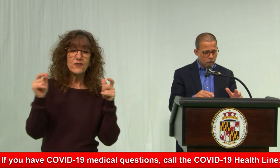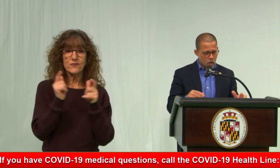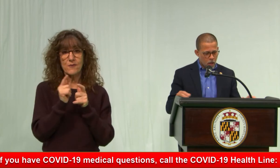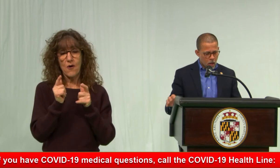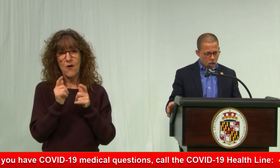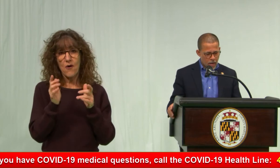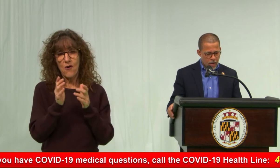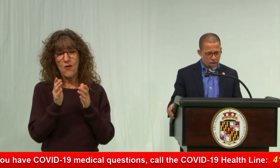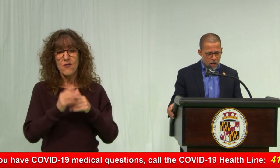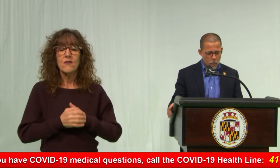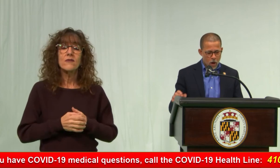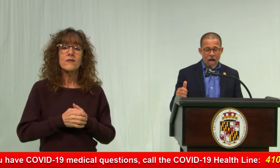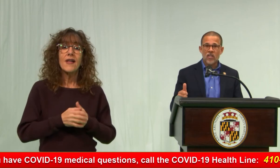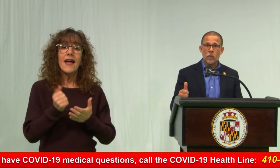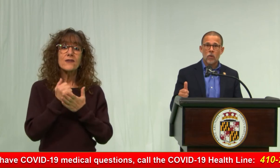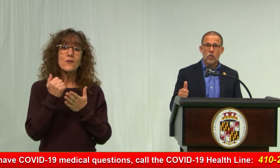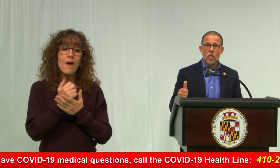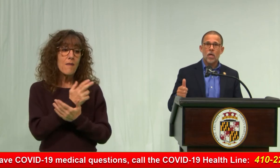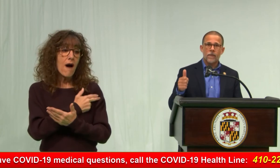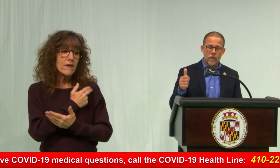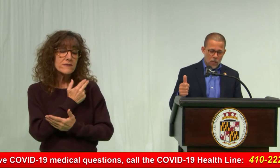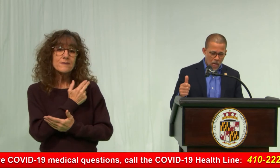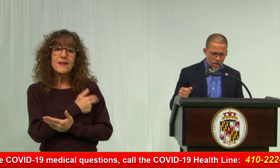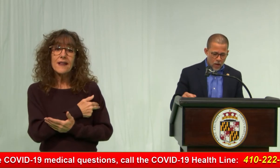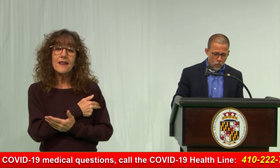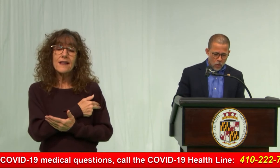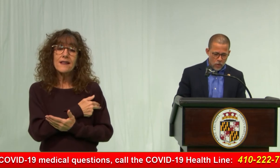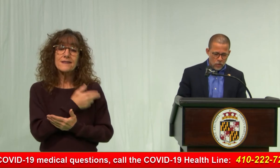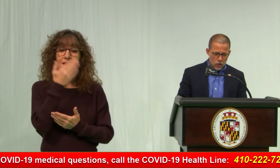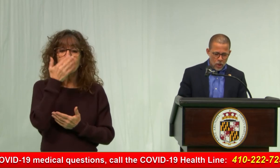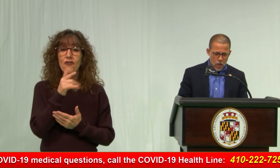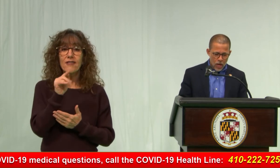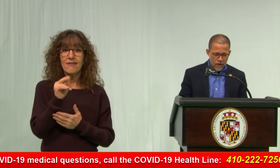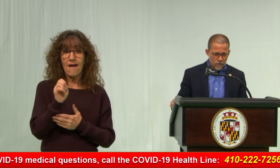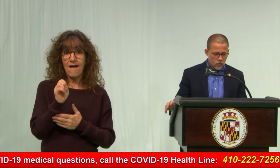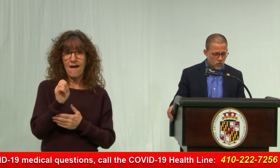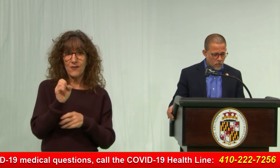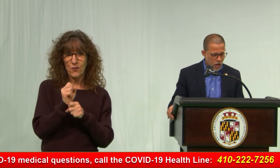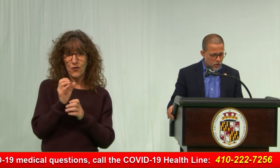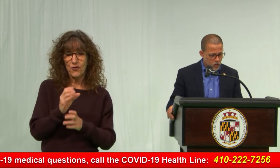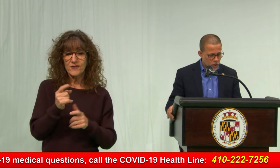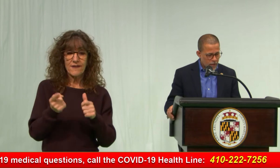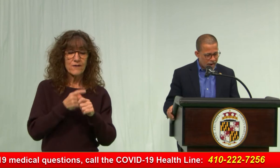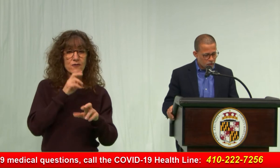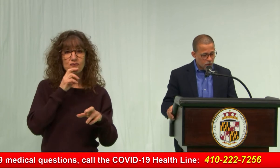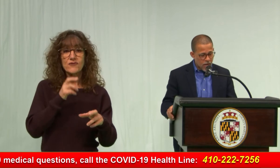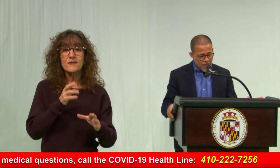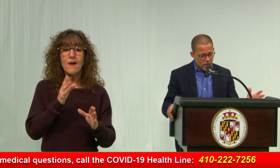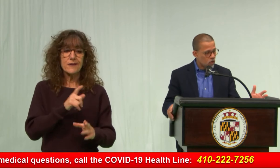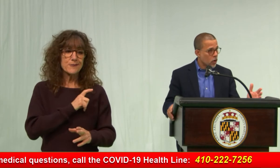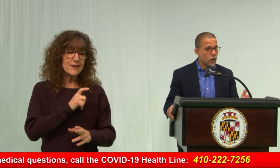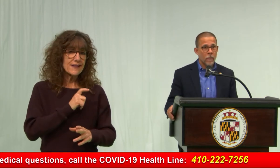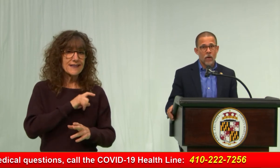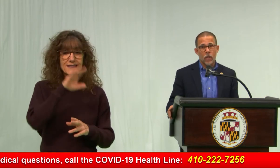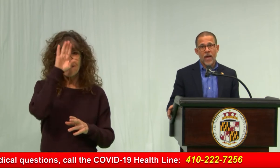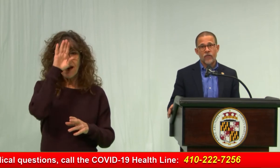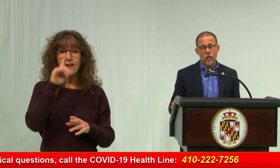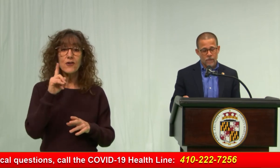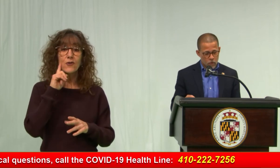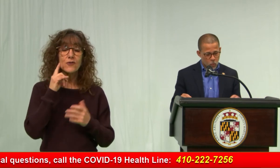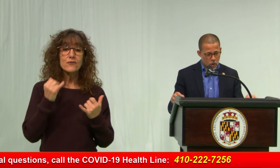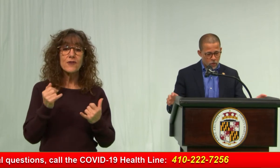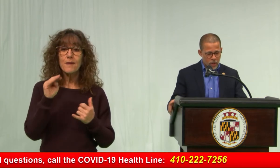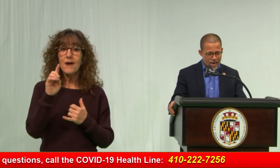small, and to help our hospitals, frontline health workers, and first responders. As of today, as you heard, Maryland